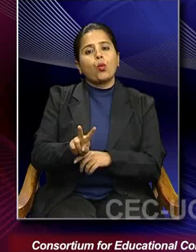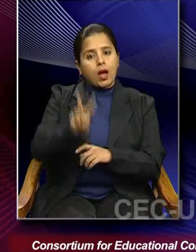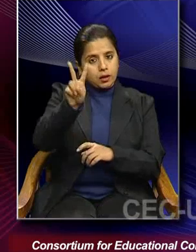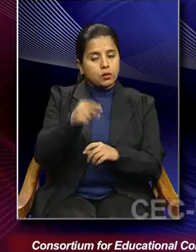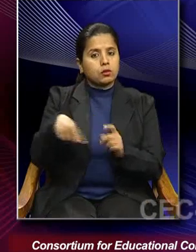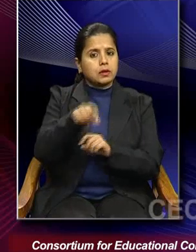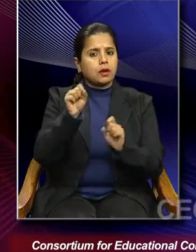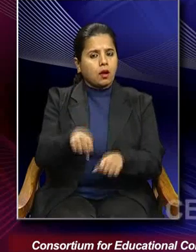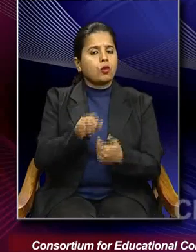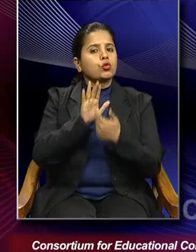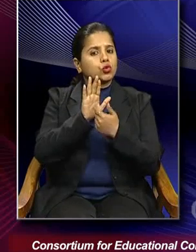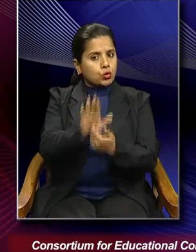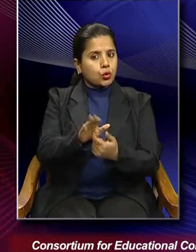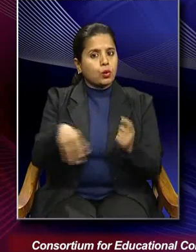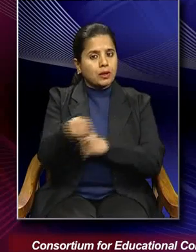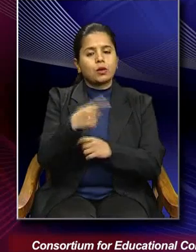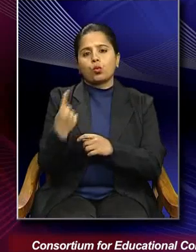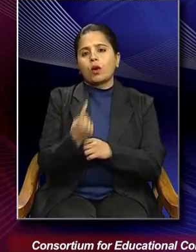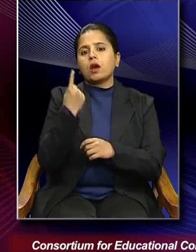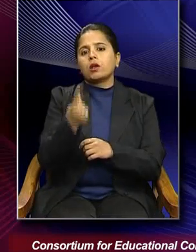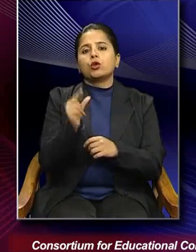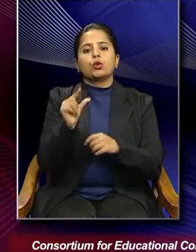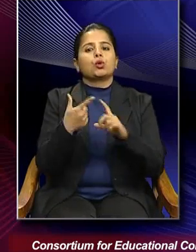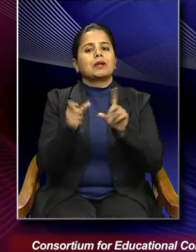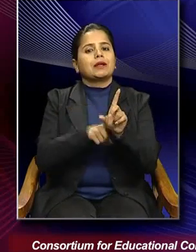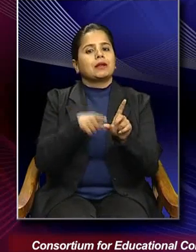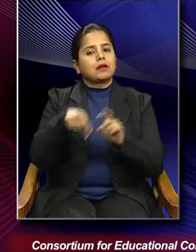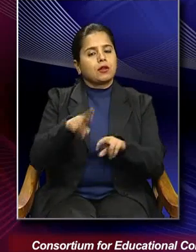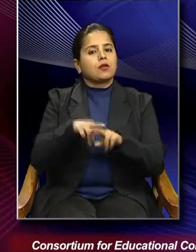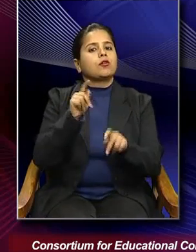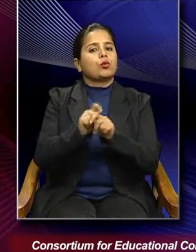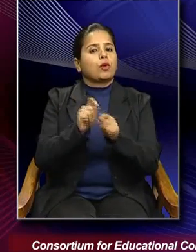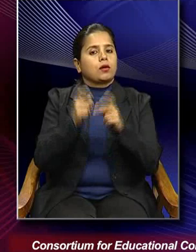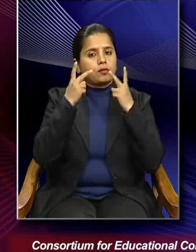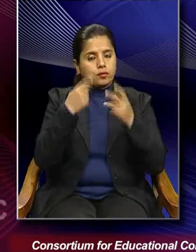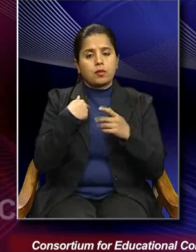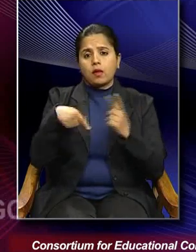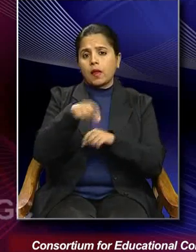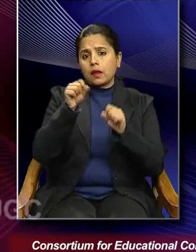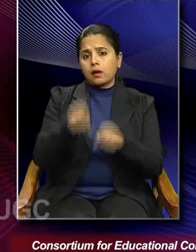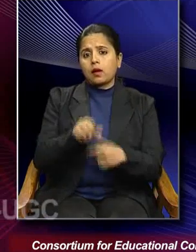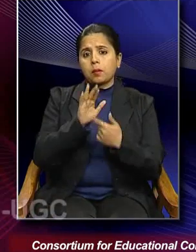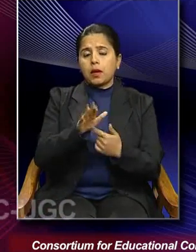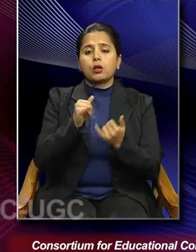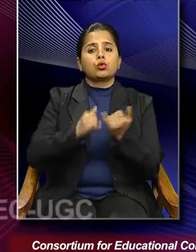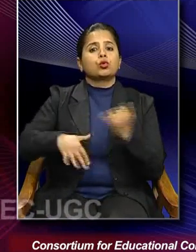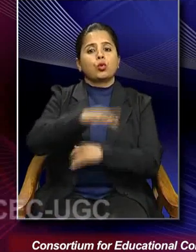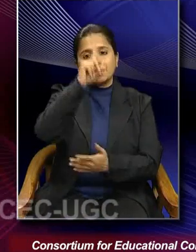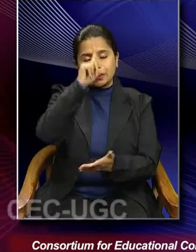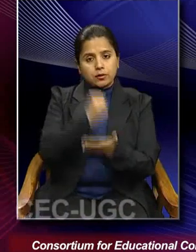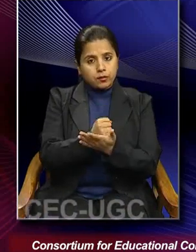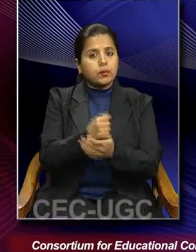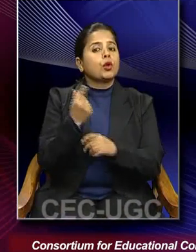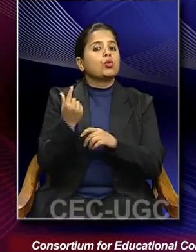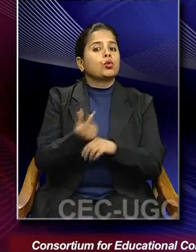could be represented by a single utility function. Also, we could make social decisions